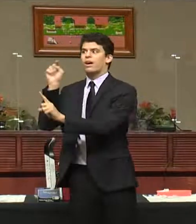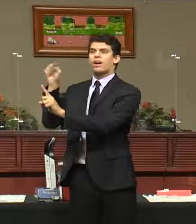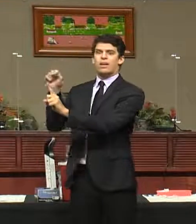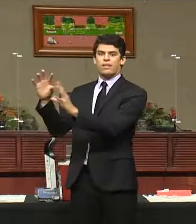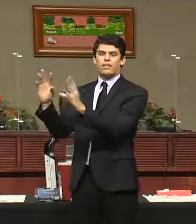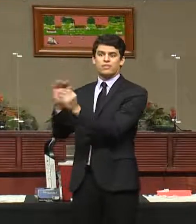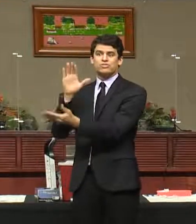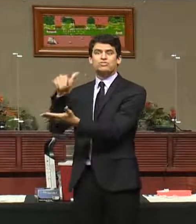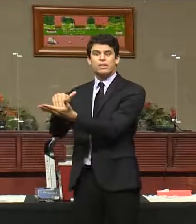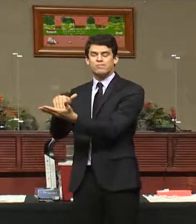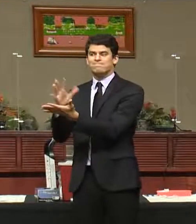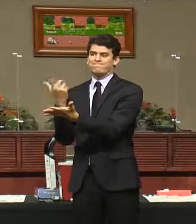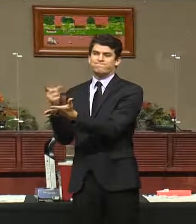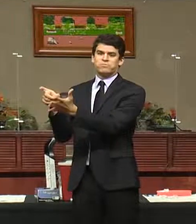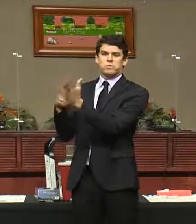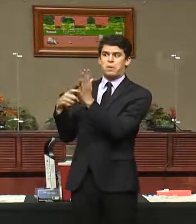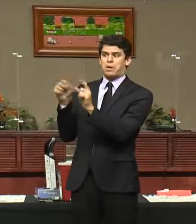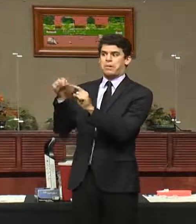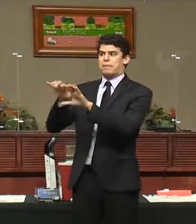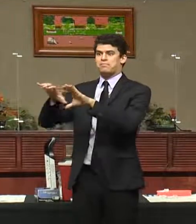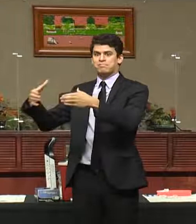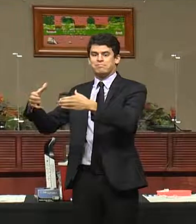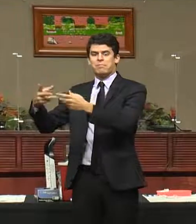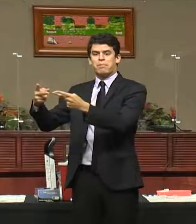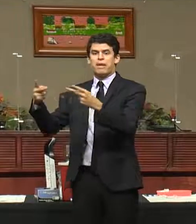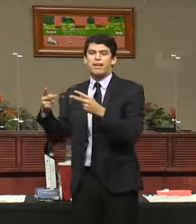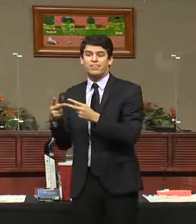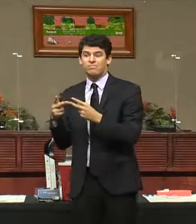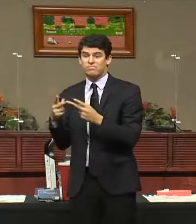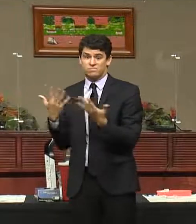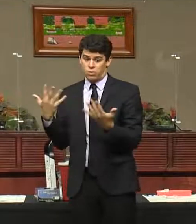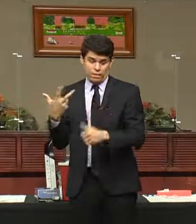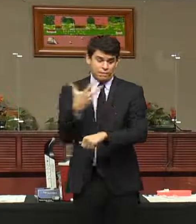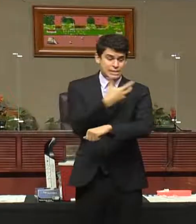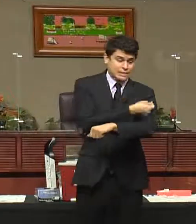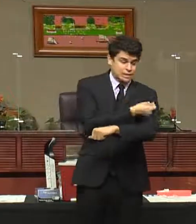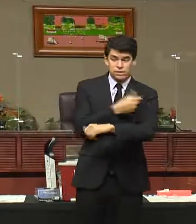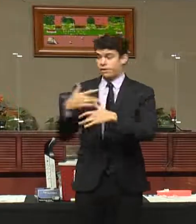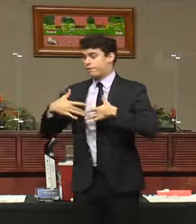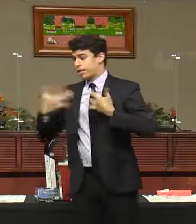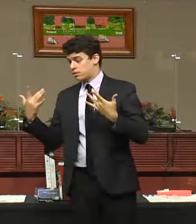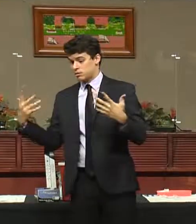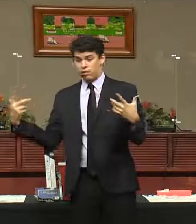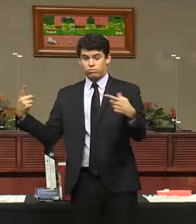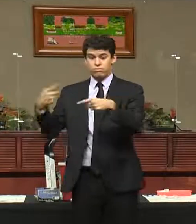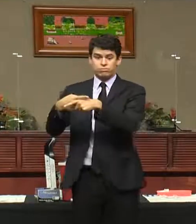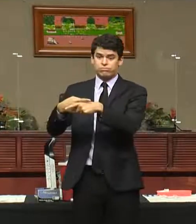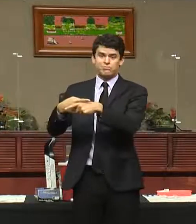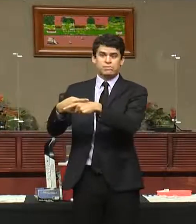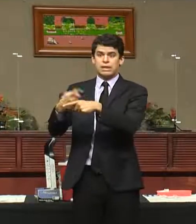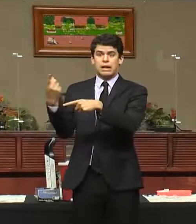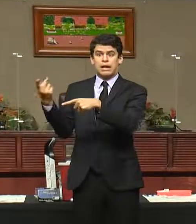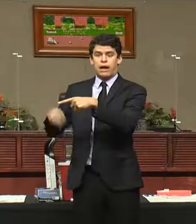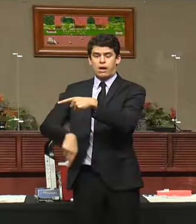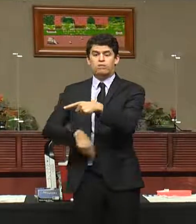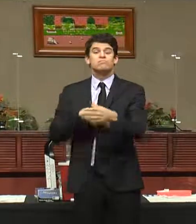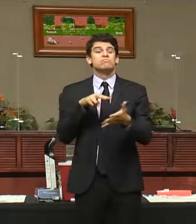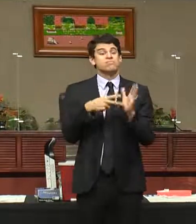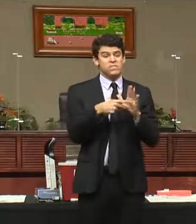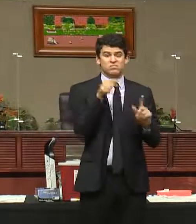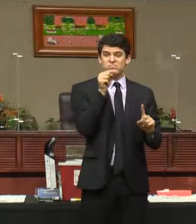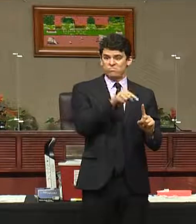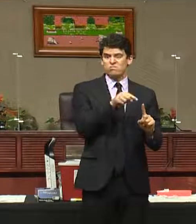large that it cannot accommodate both of us, and also just in time for the strategy to change a little bit. And